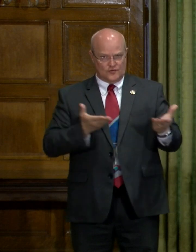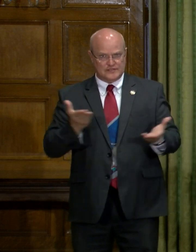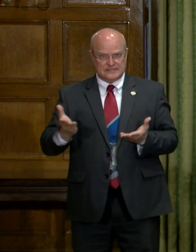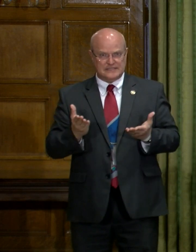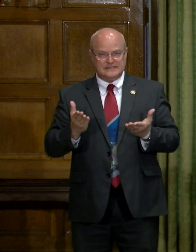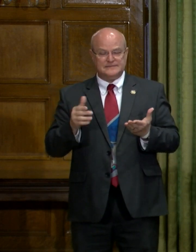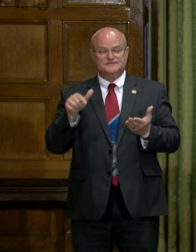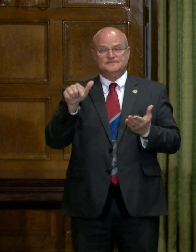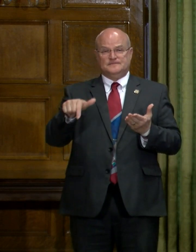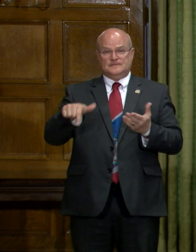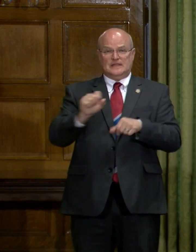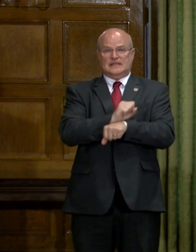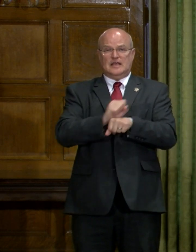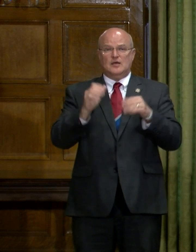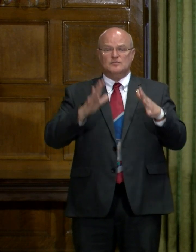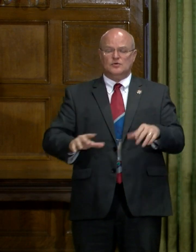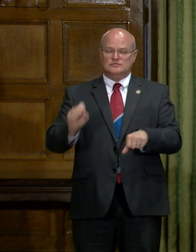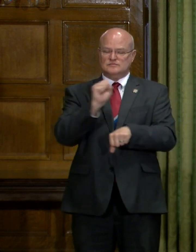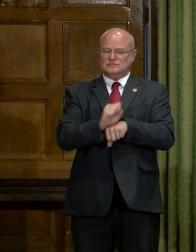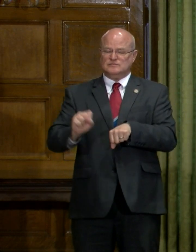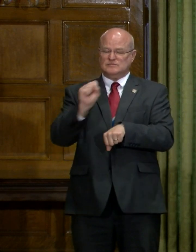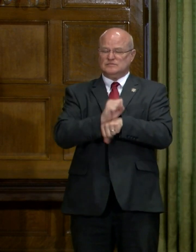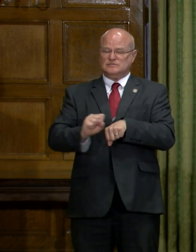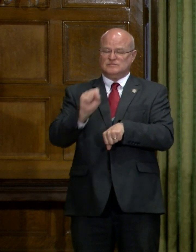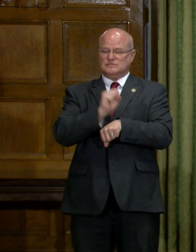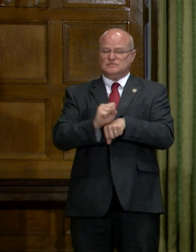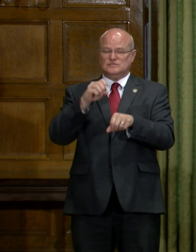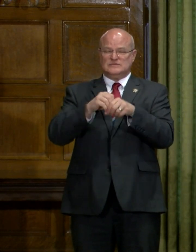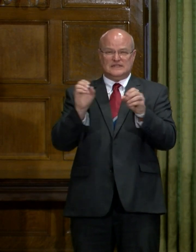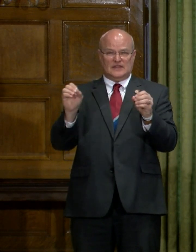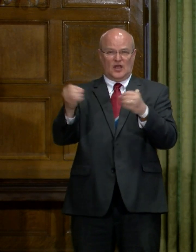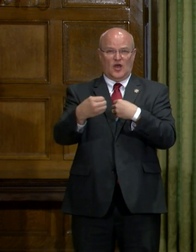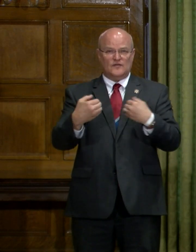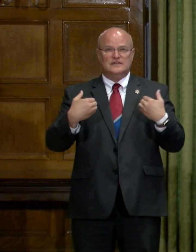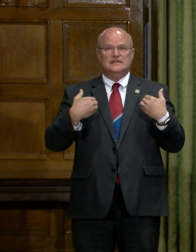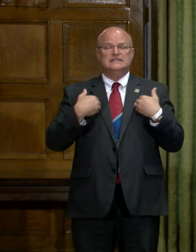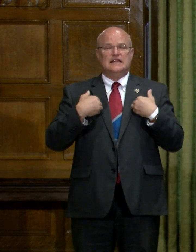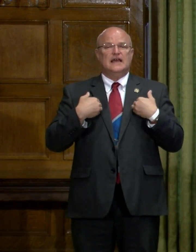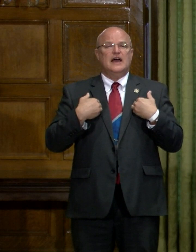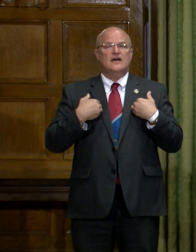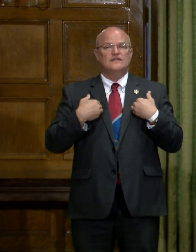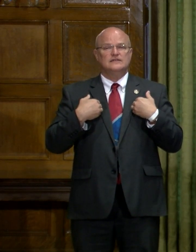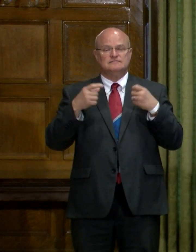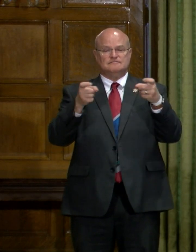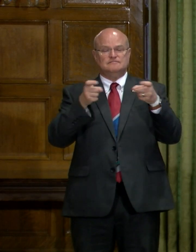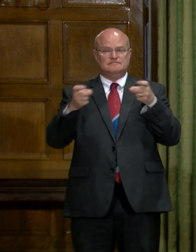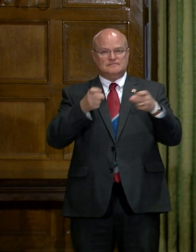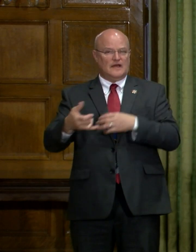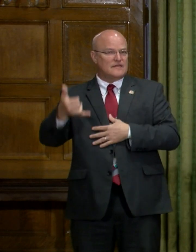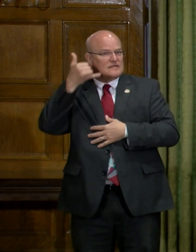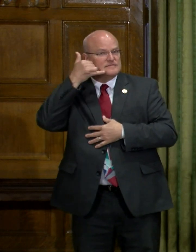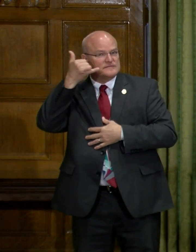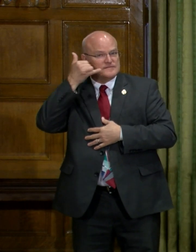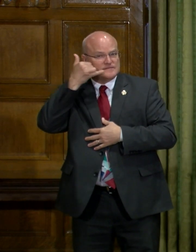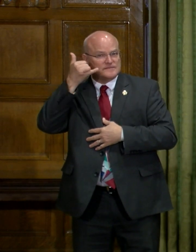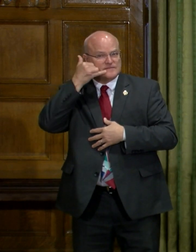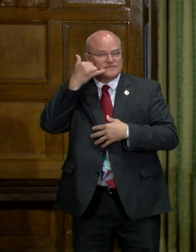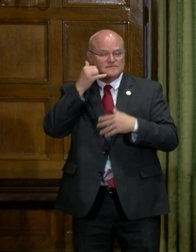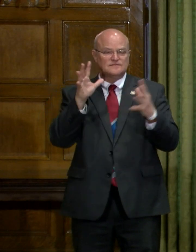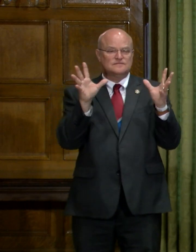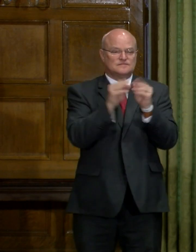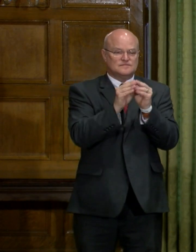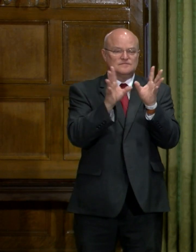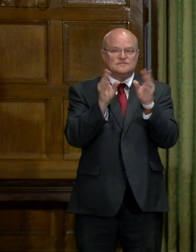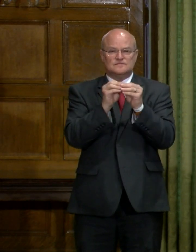These employees are out there in the offices having to man the phone. They're having to meet